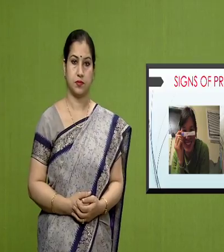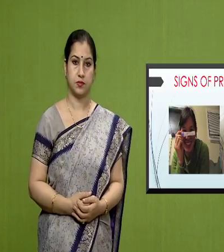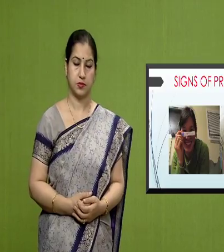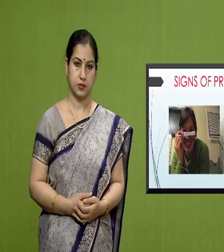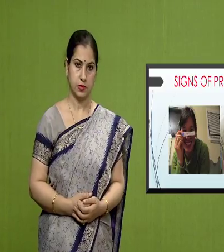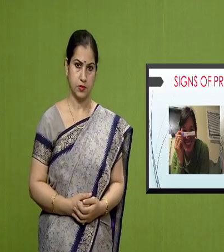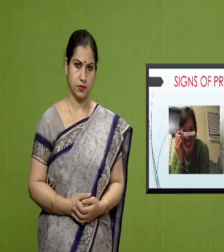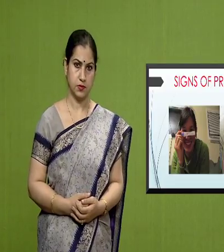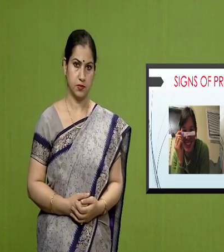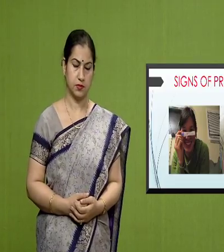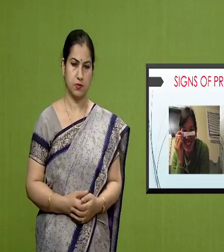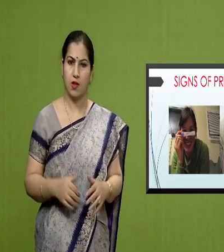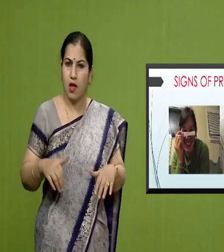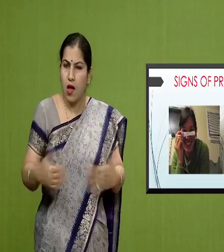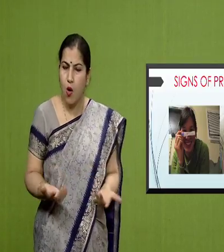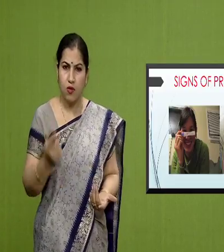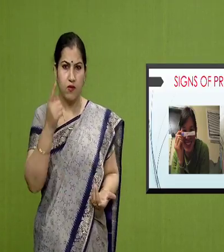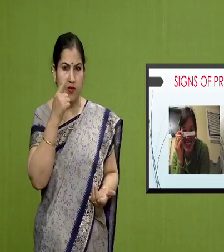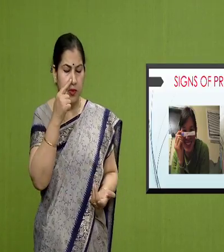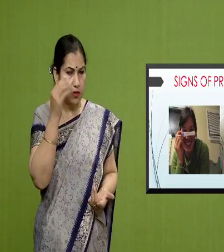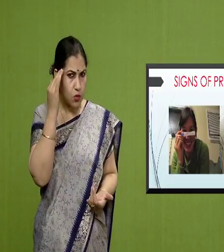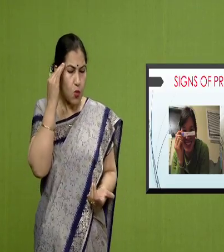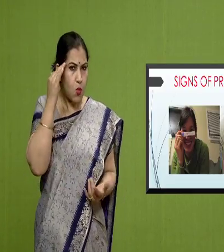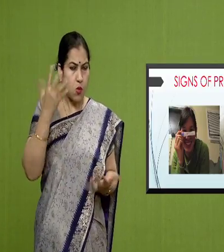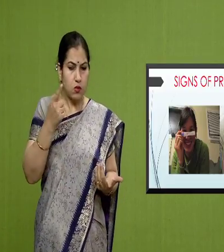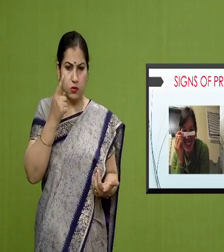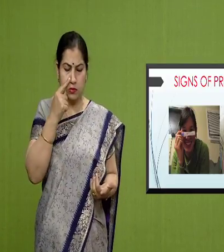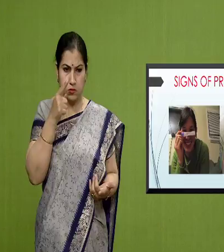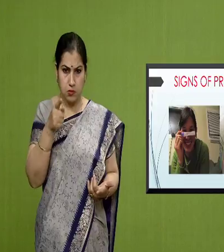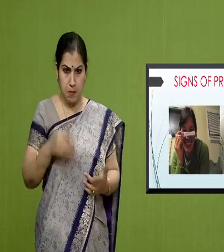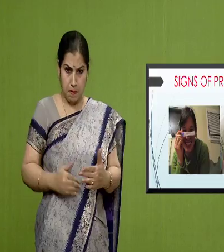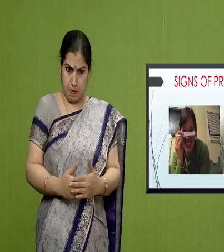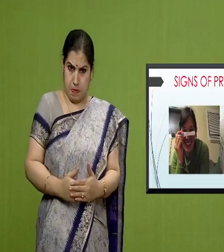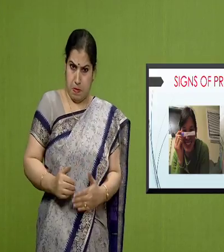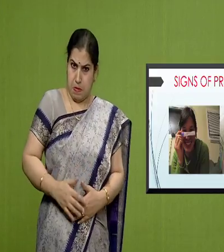how does a woman learn that she is pregnant?